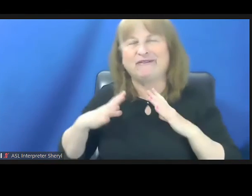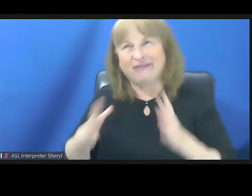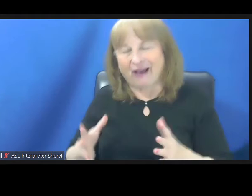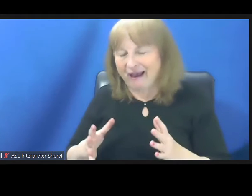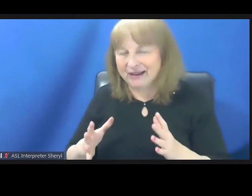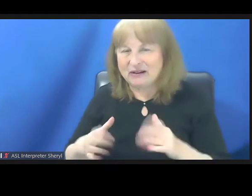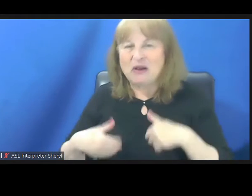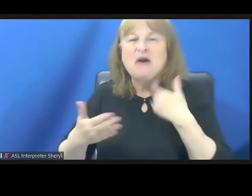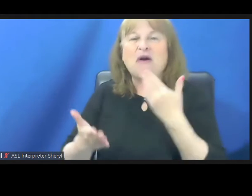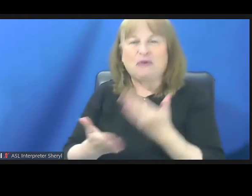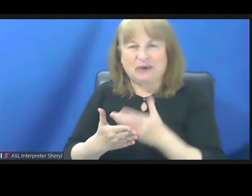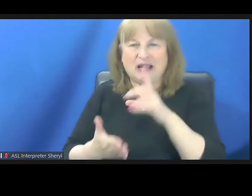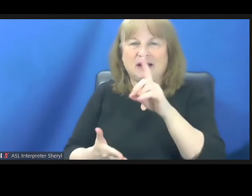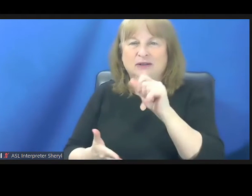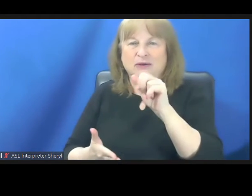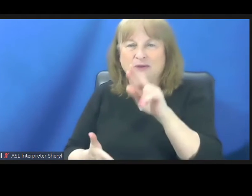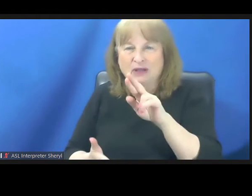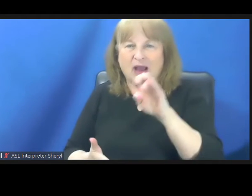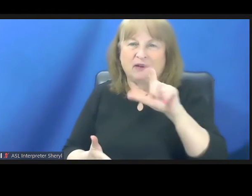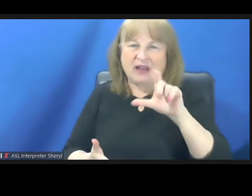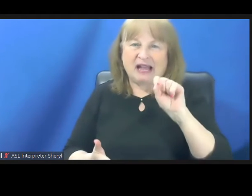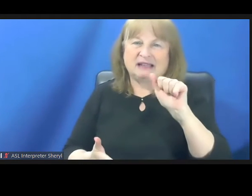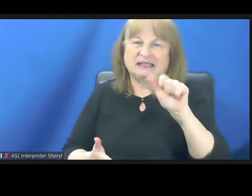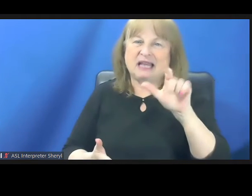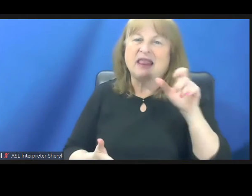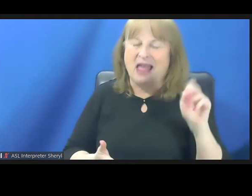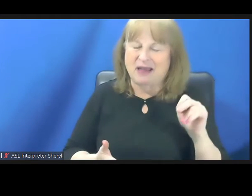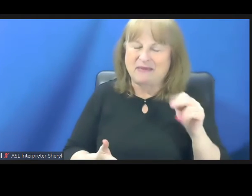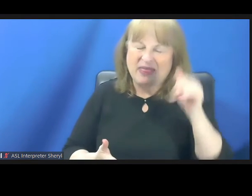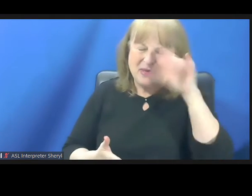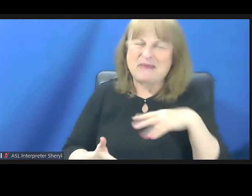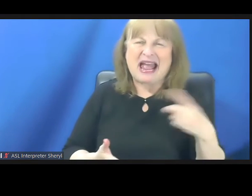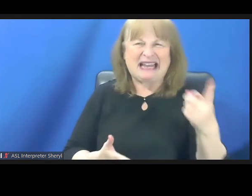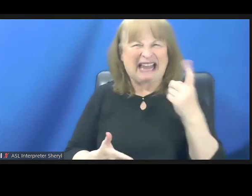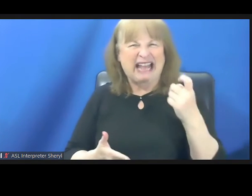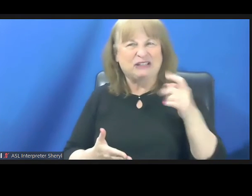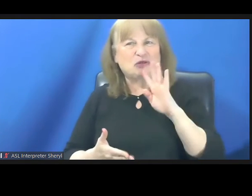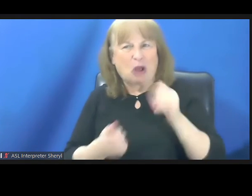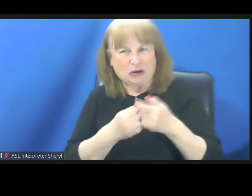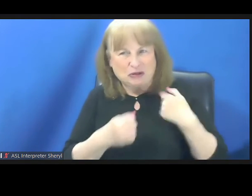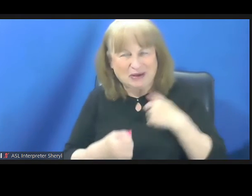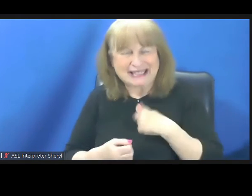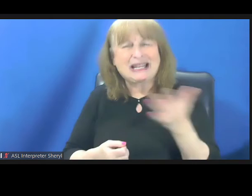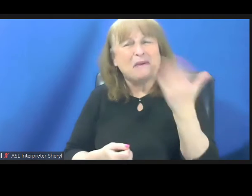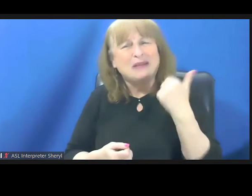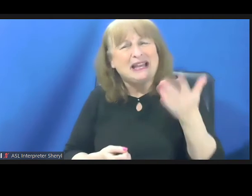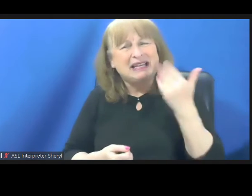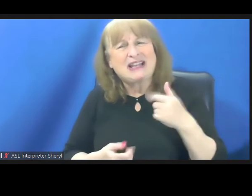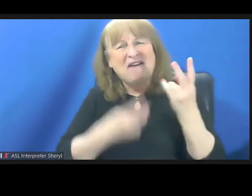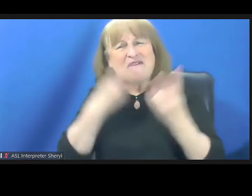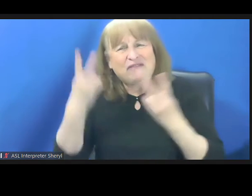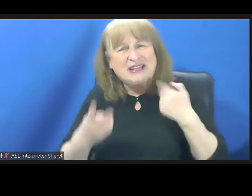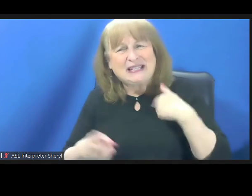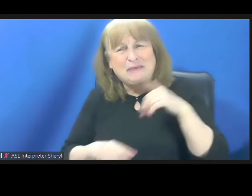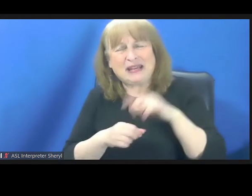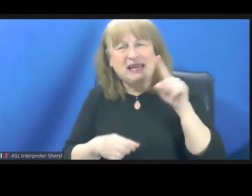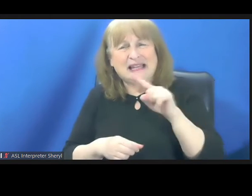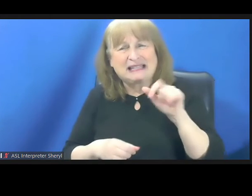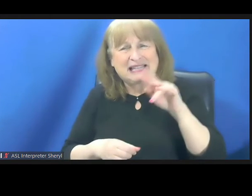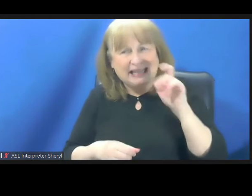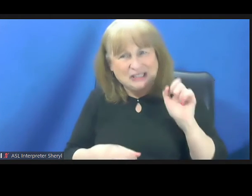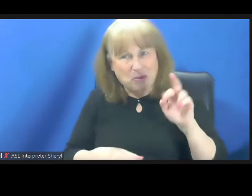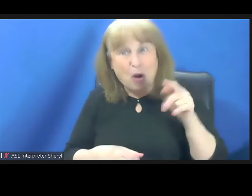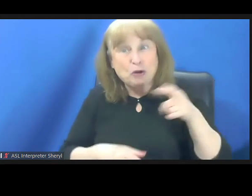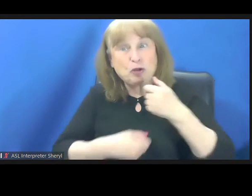we got to Dar es Salaam, he asked to talk to us. And he said, come and visit me in Zanzibar, and your